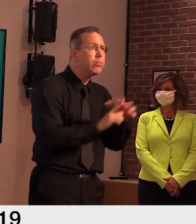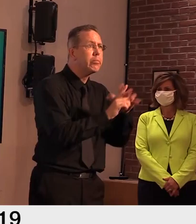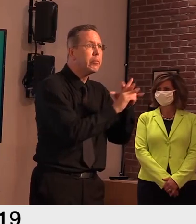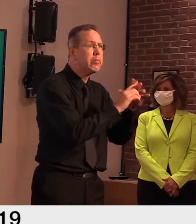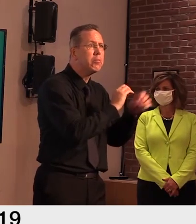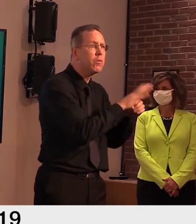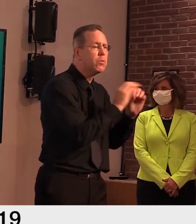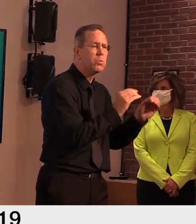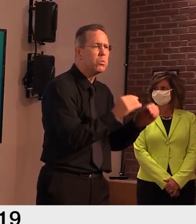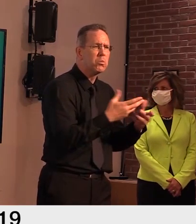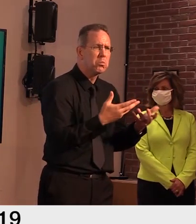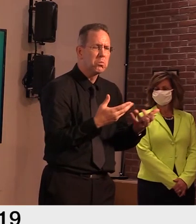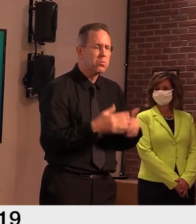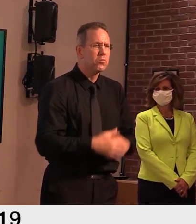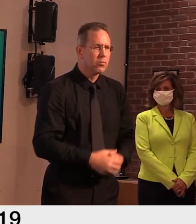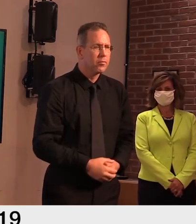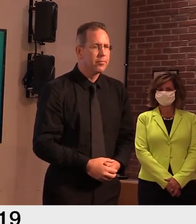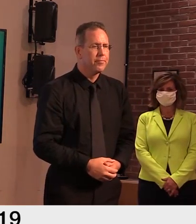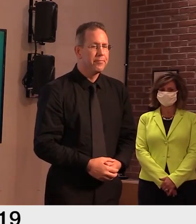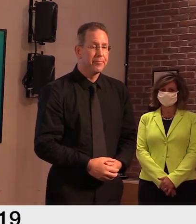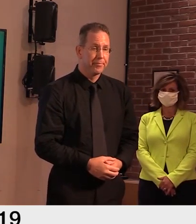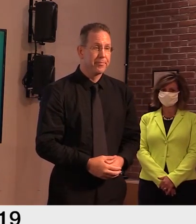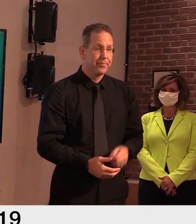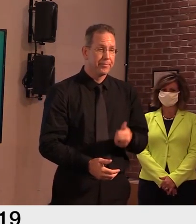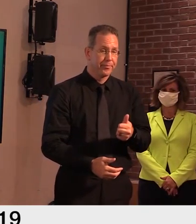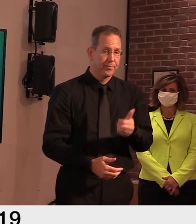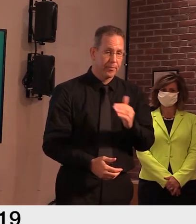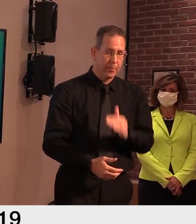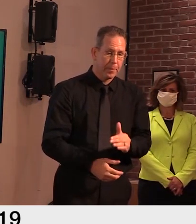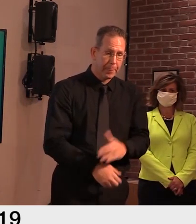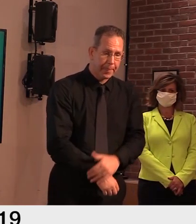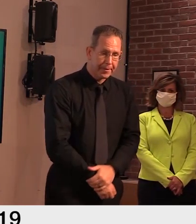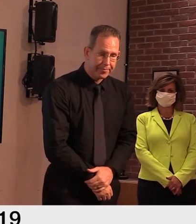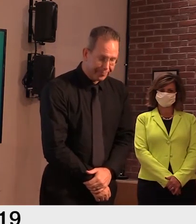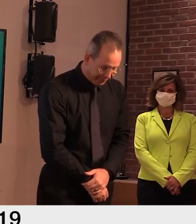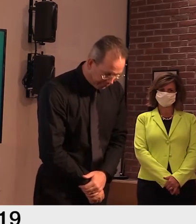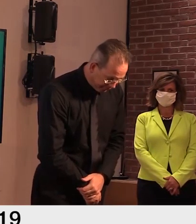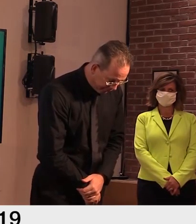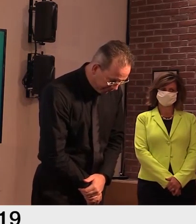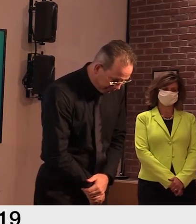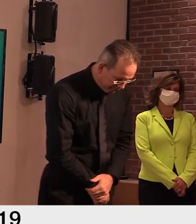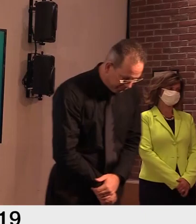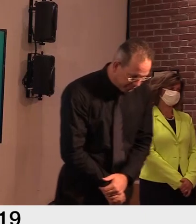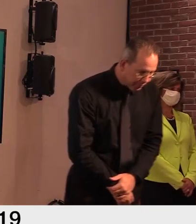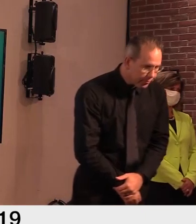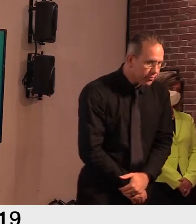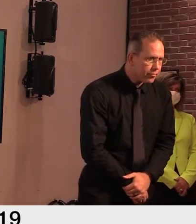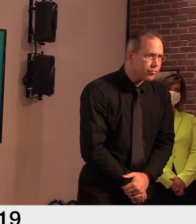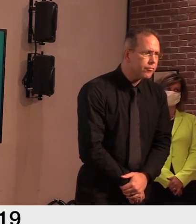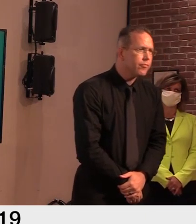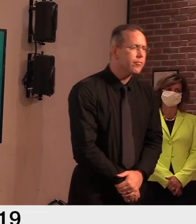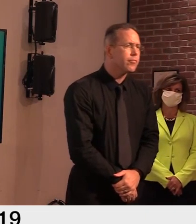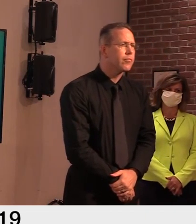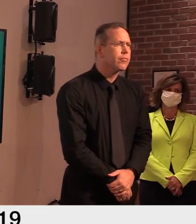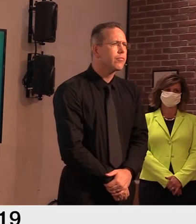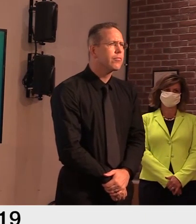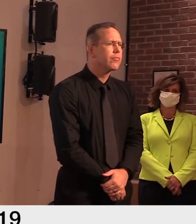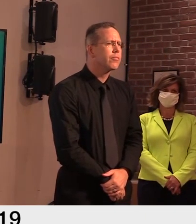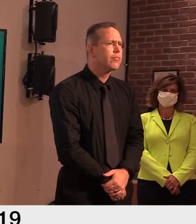and physically distance and wear a mask. But we're not seeing a lot of positive test as a result of